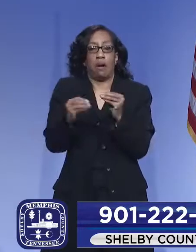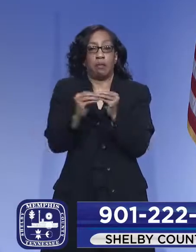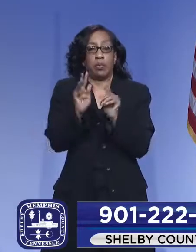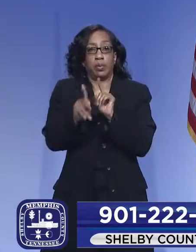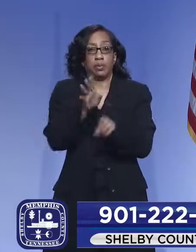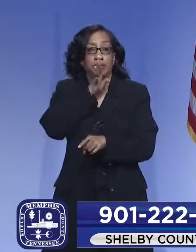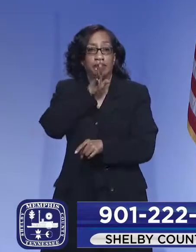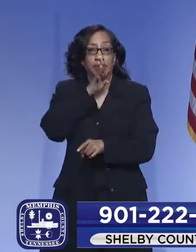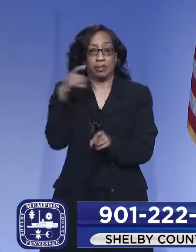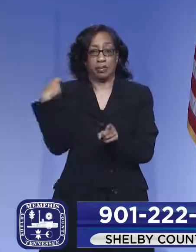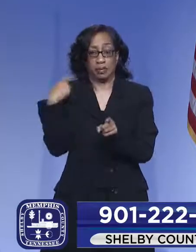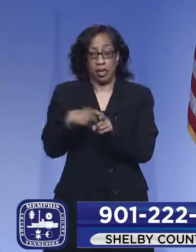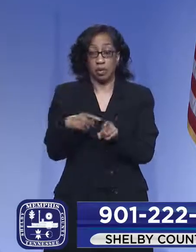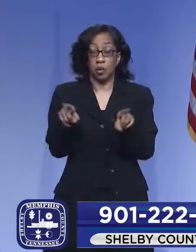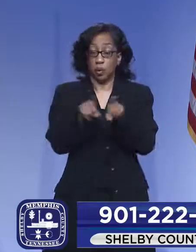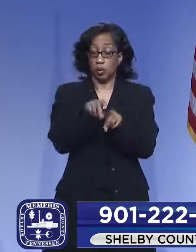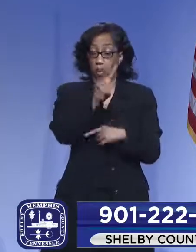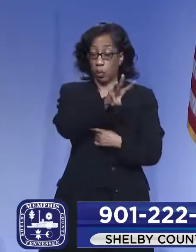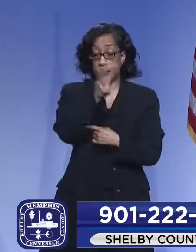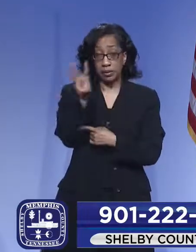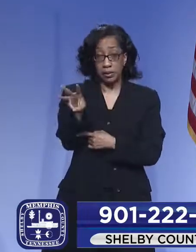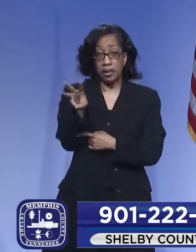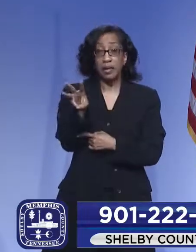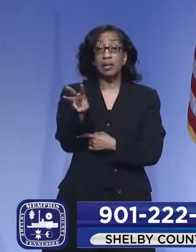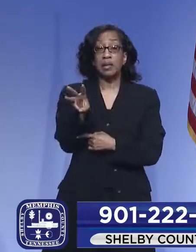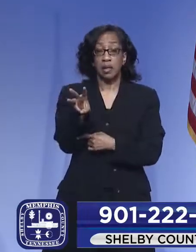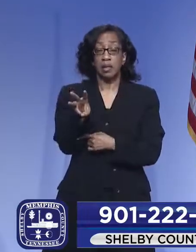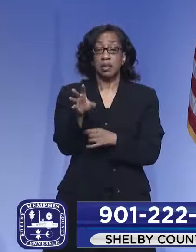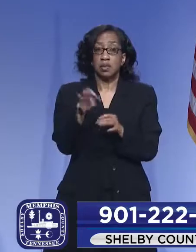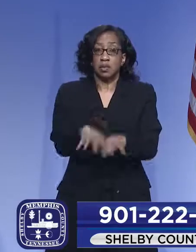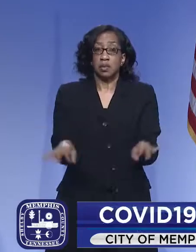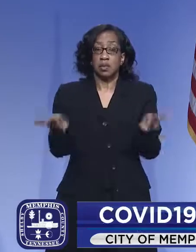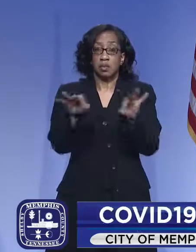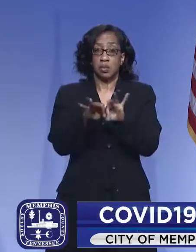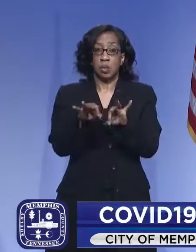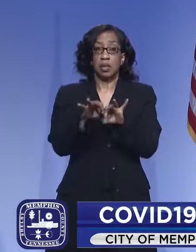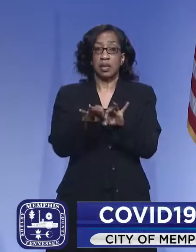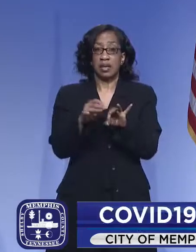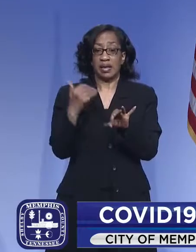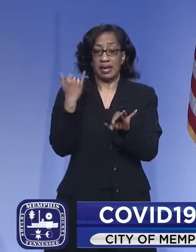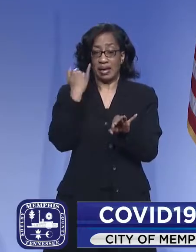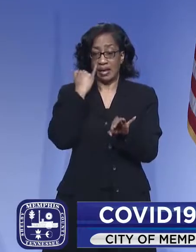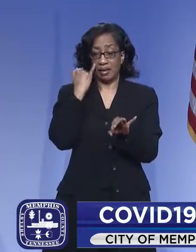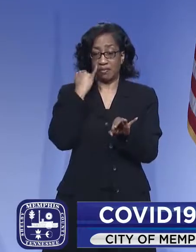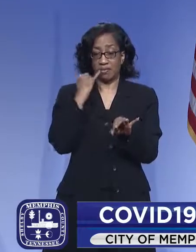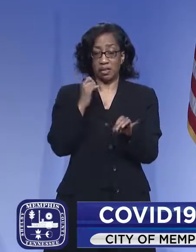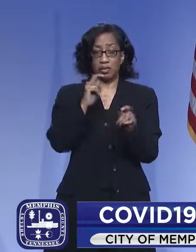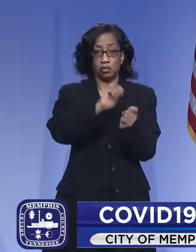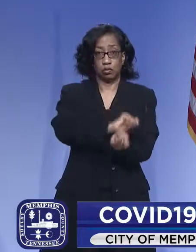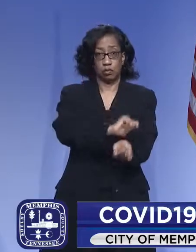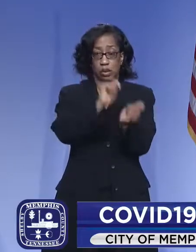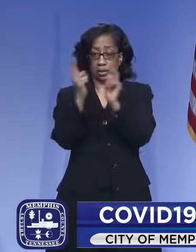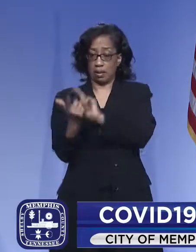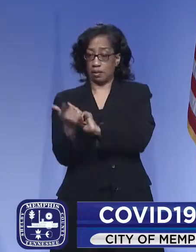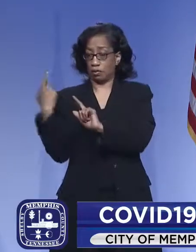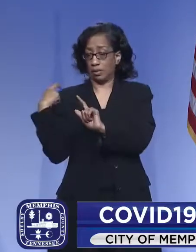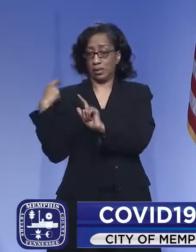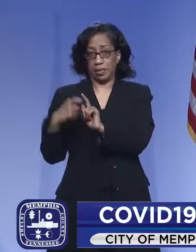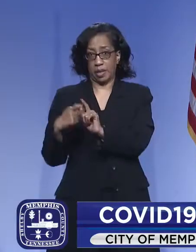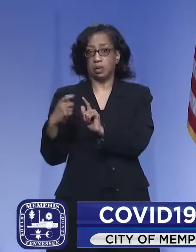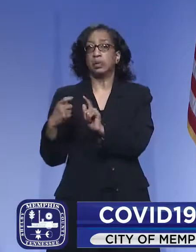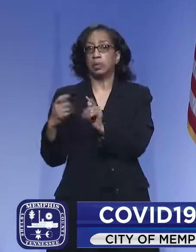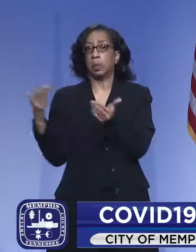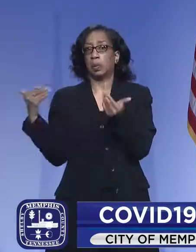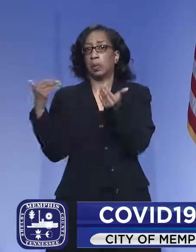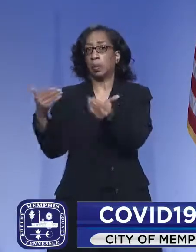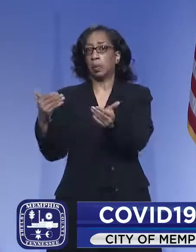also heard that on our website and in our schedule, it would be important that we have that translated. So we're moving to have that done as well,